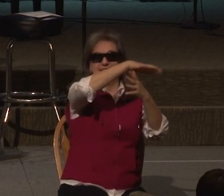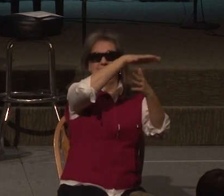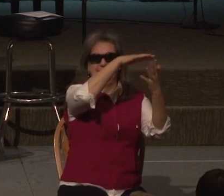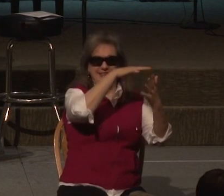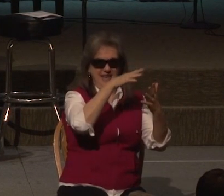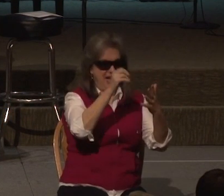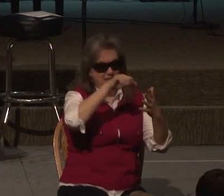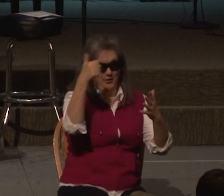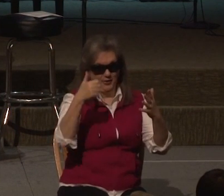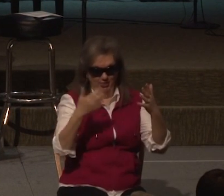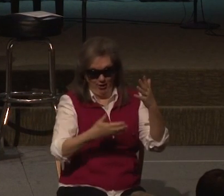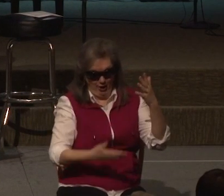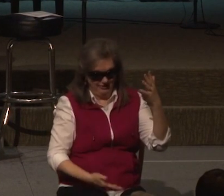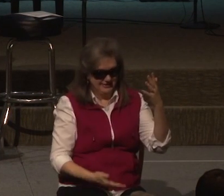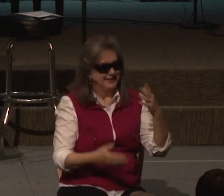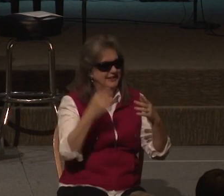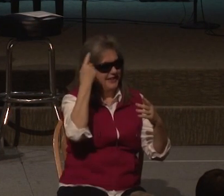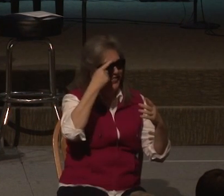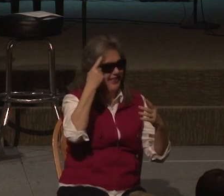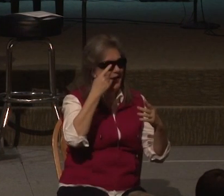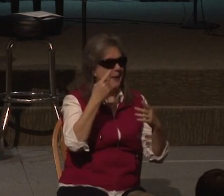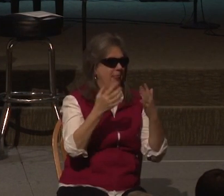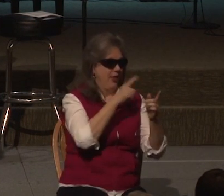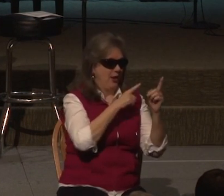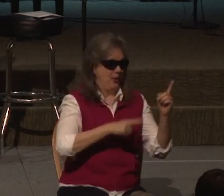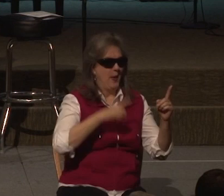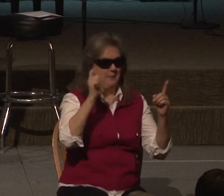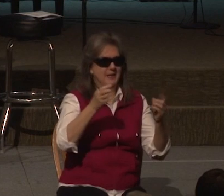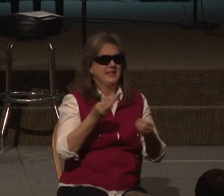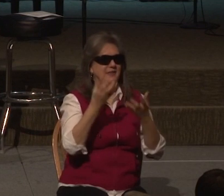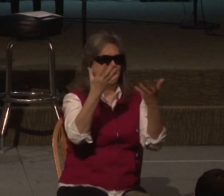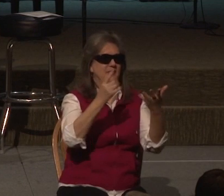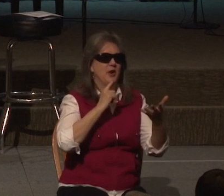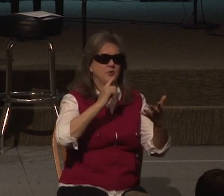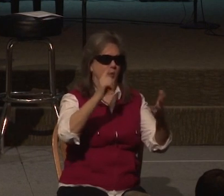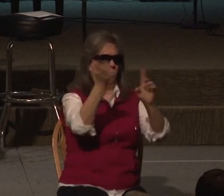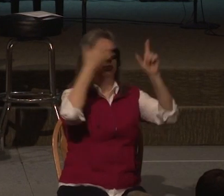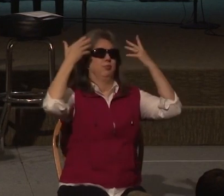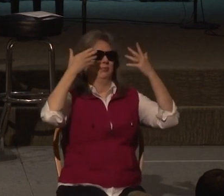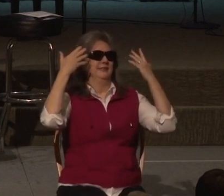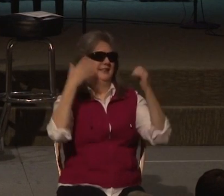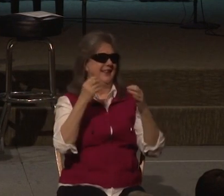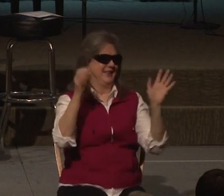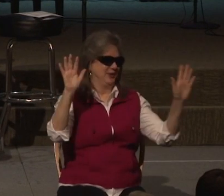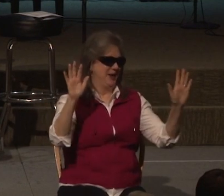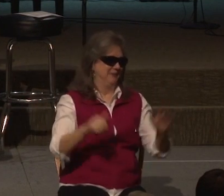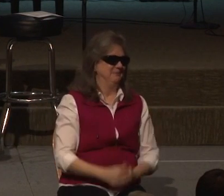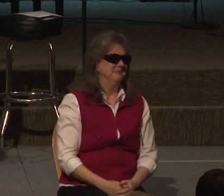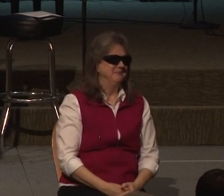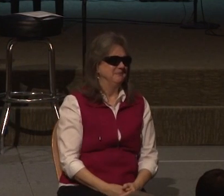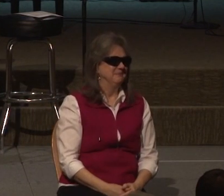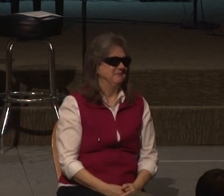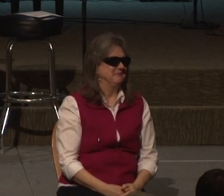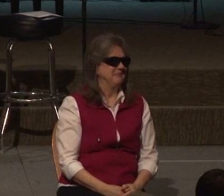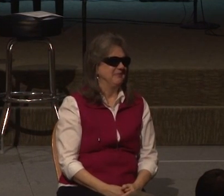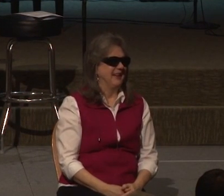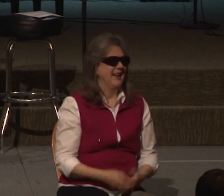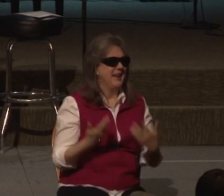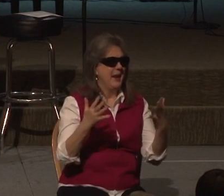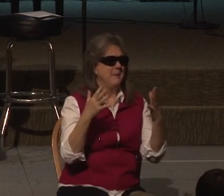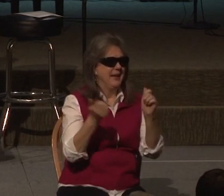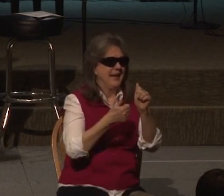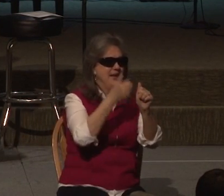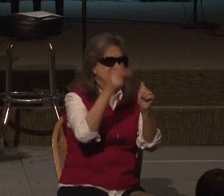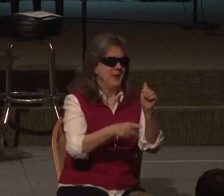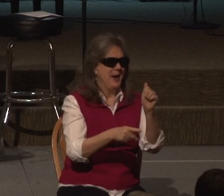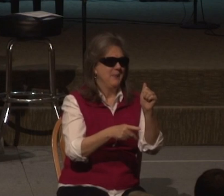other thoughts shows that the Lord must have gave you a true whammy, which is great. But let me catch us all up just a